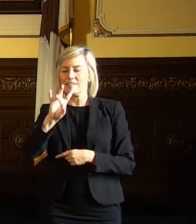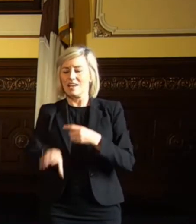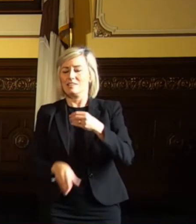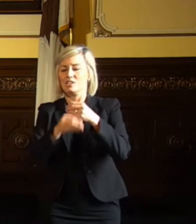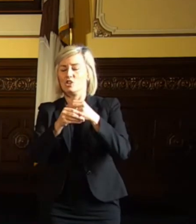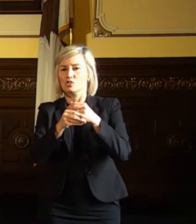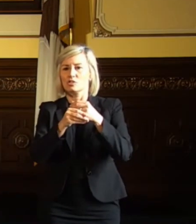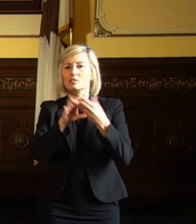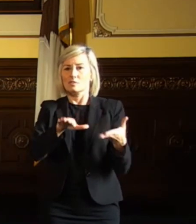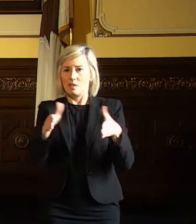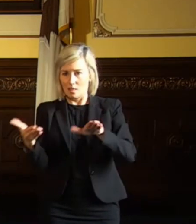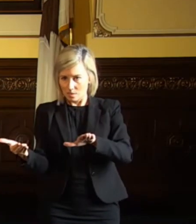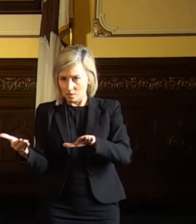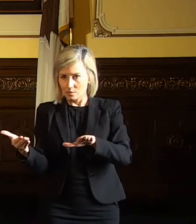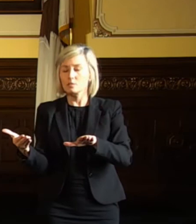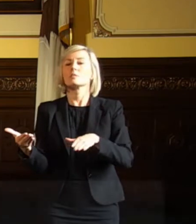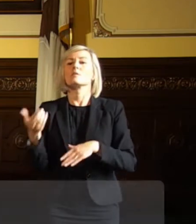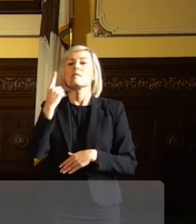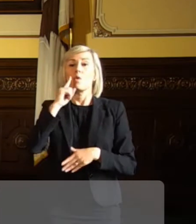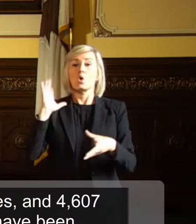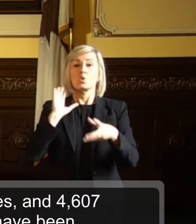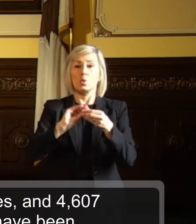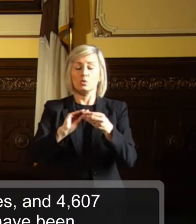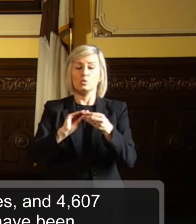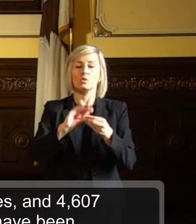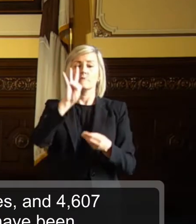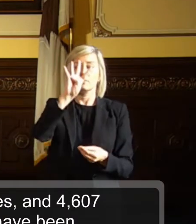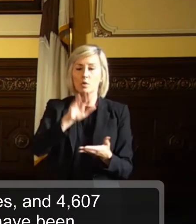additional lives lost for a total of